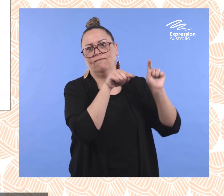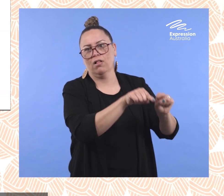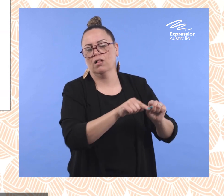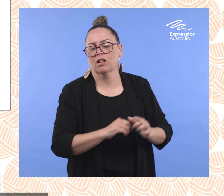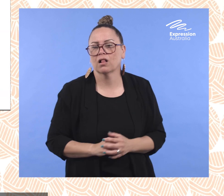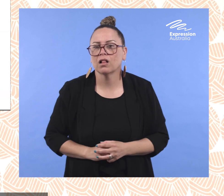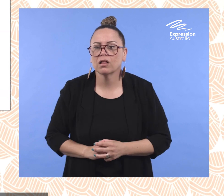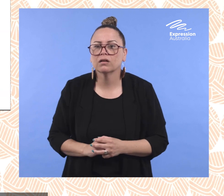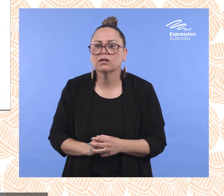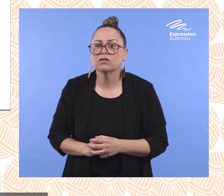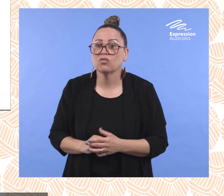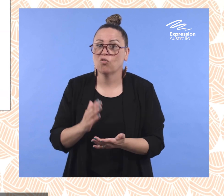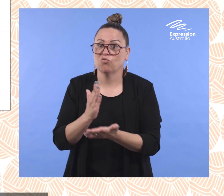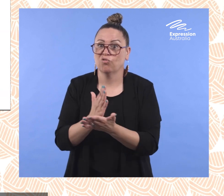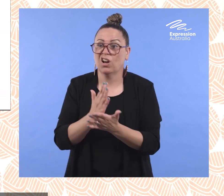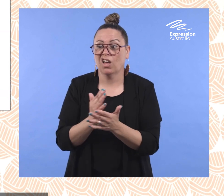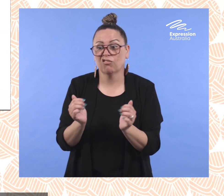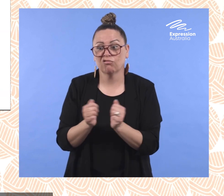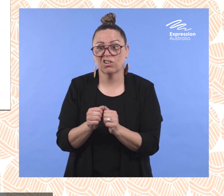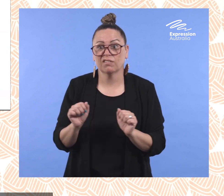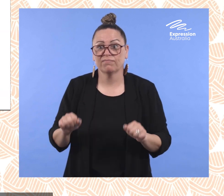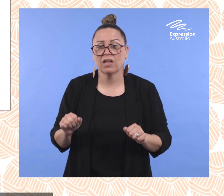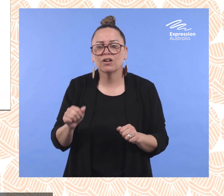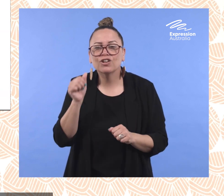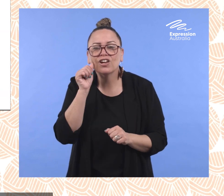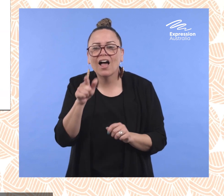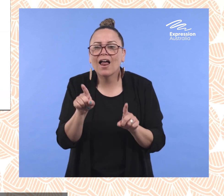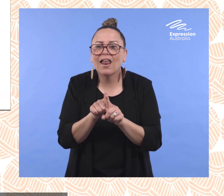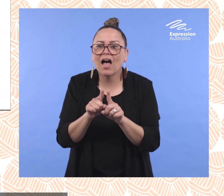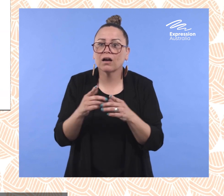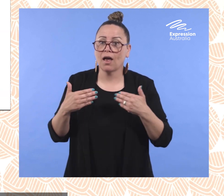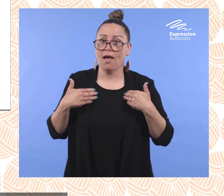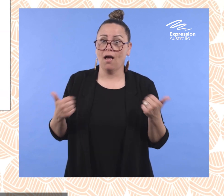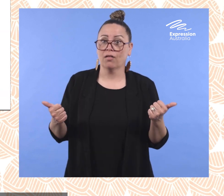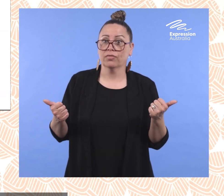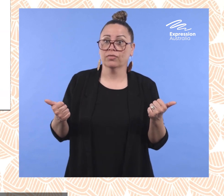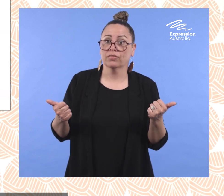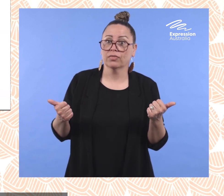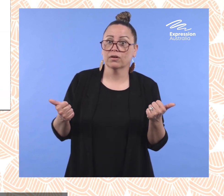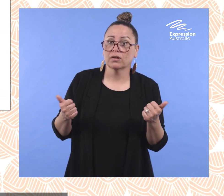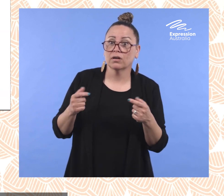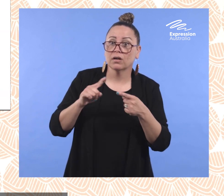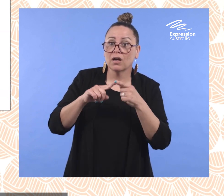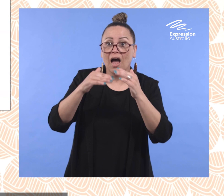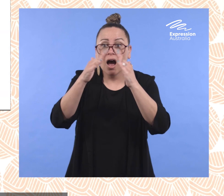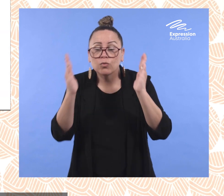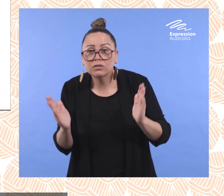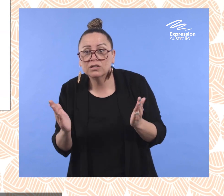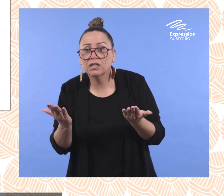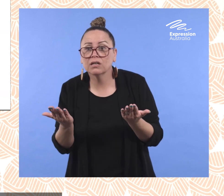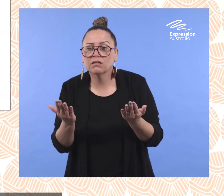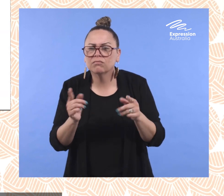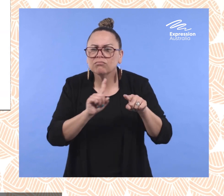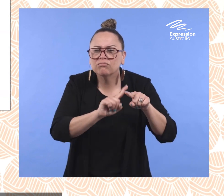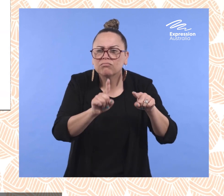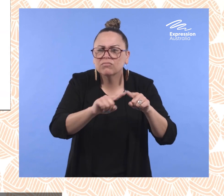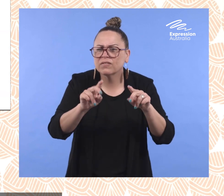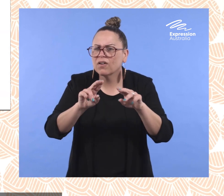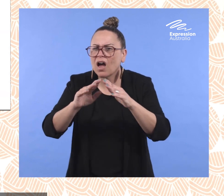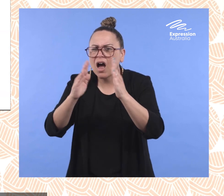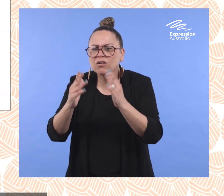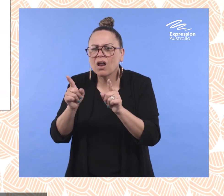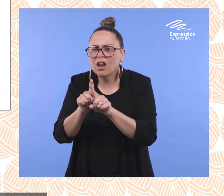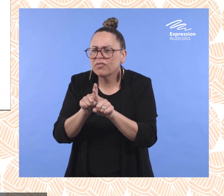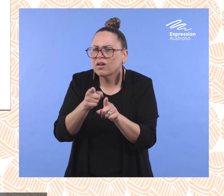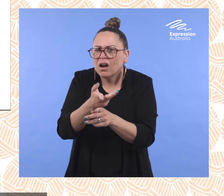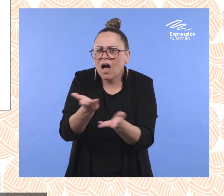Indeed. So, yeah, as Aunty Munya said, all things like health outcomes, housing, types of